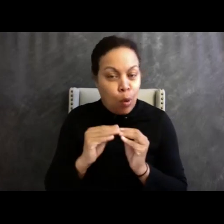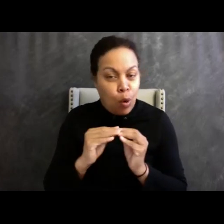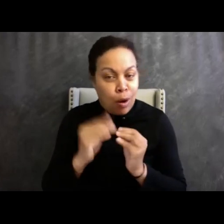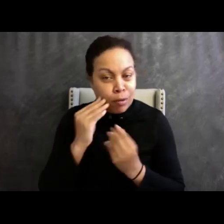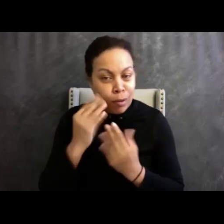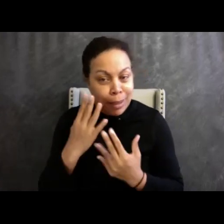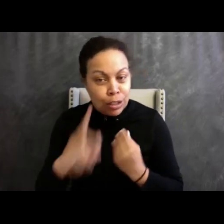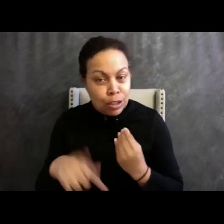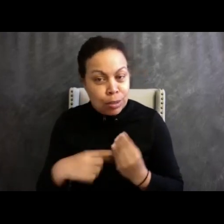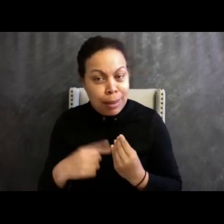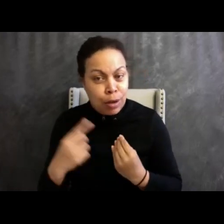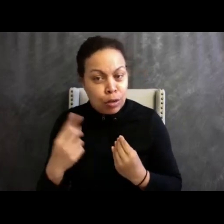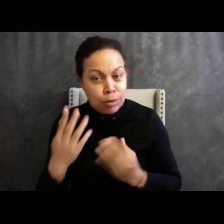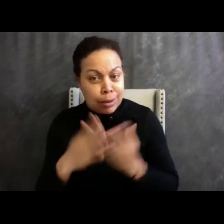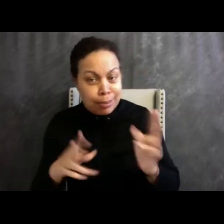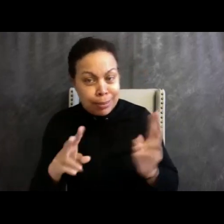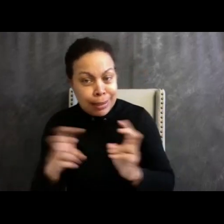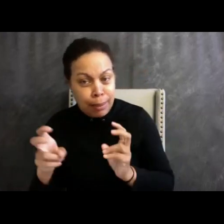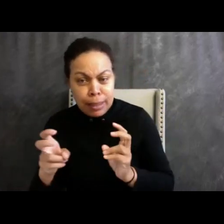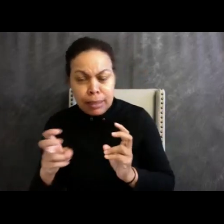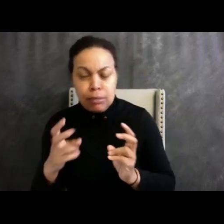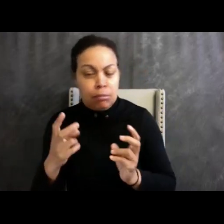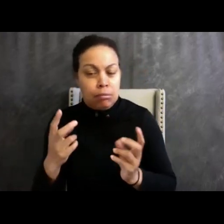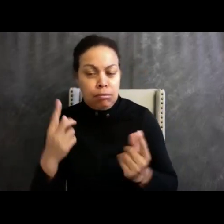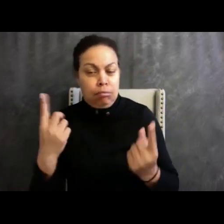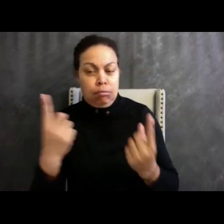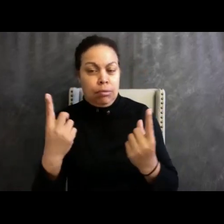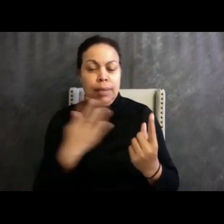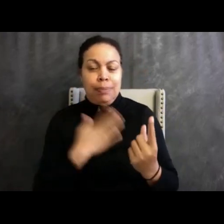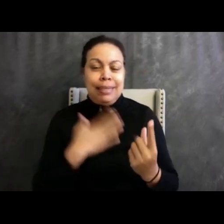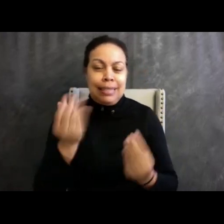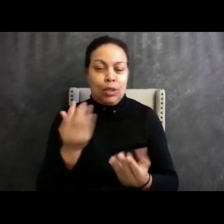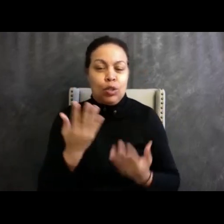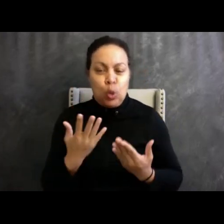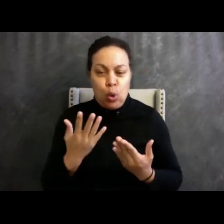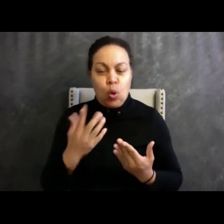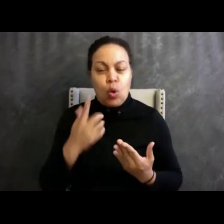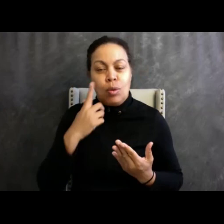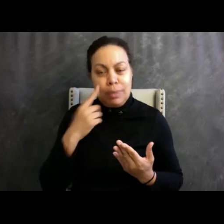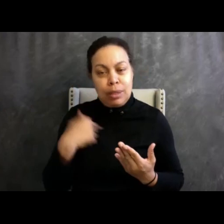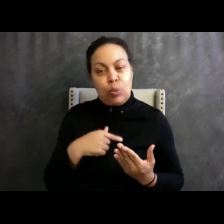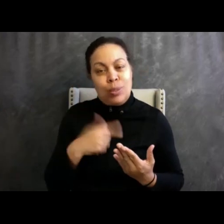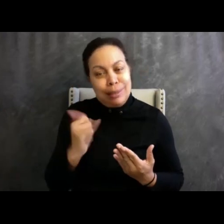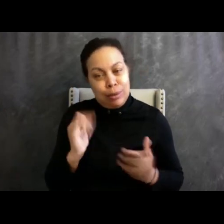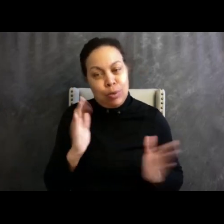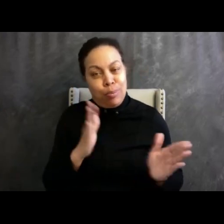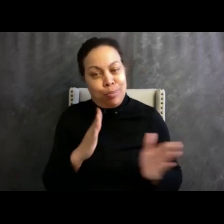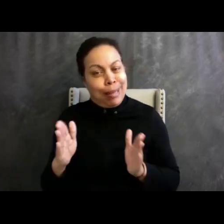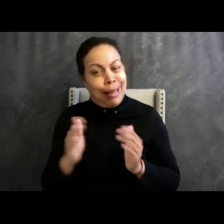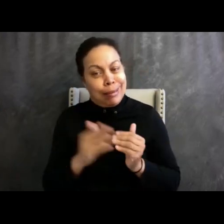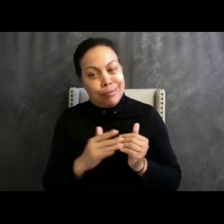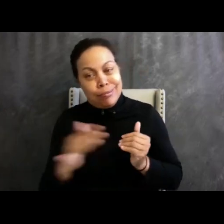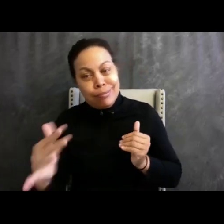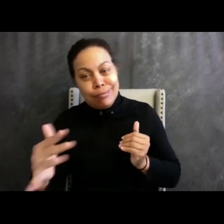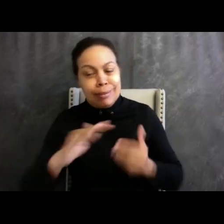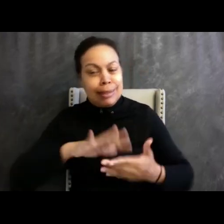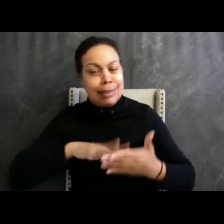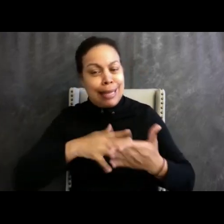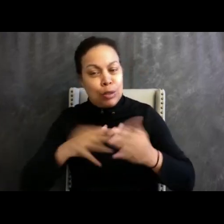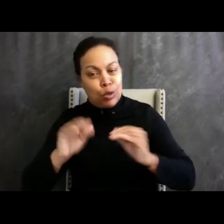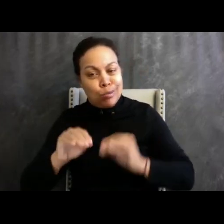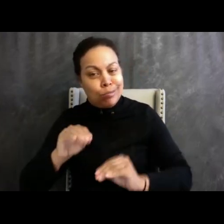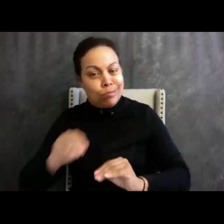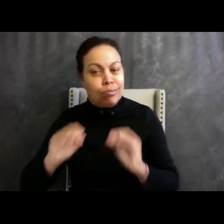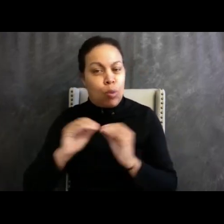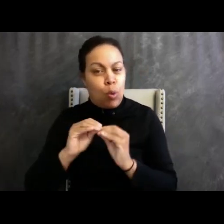on. Please let us know that. We are still planning additional events in terms of the Redefine Able